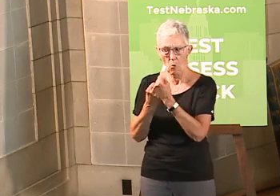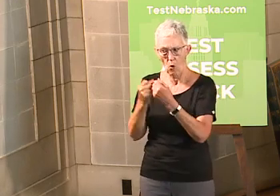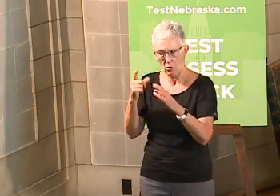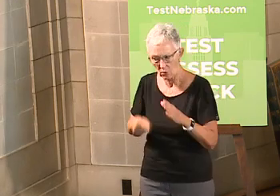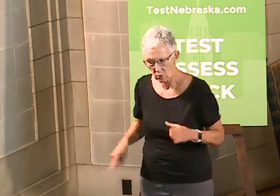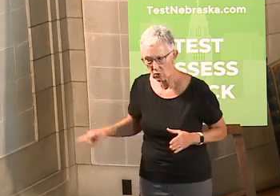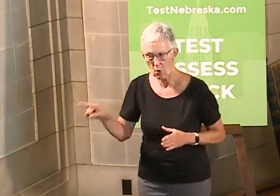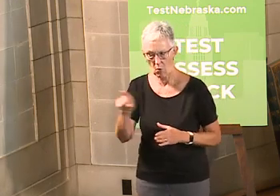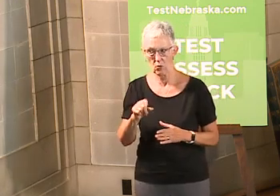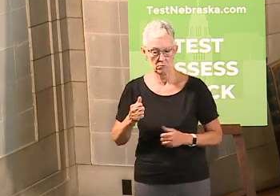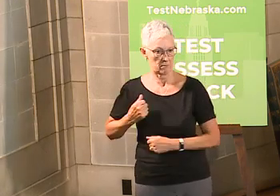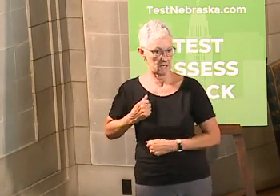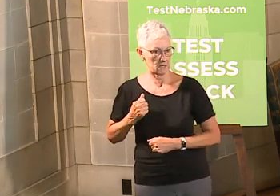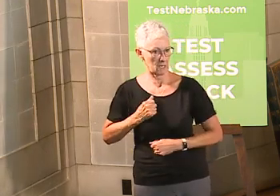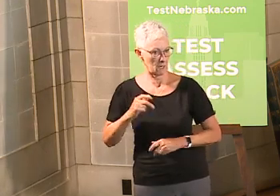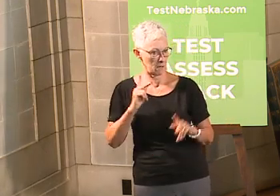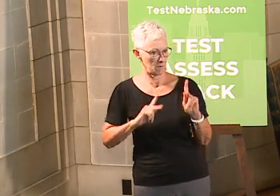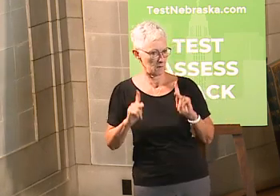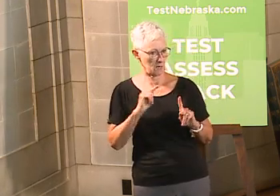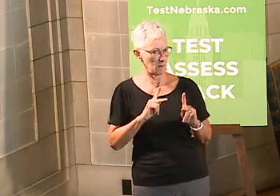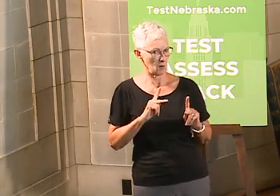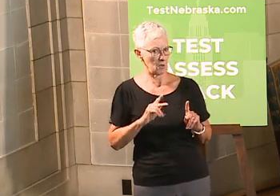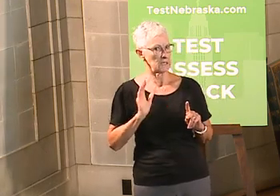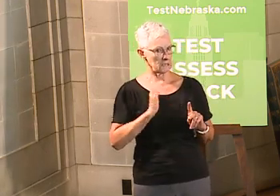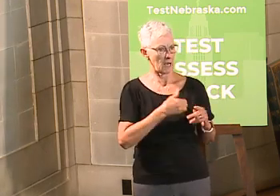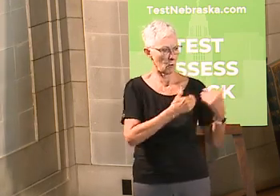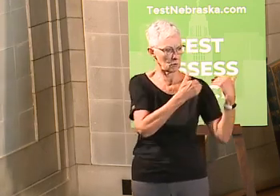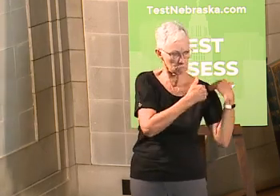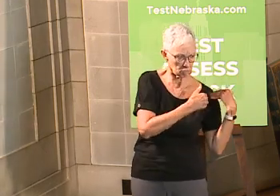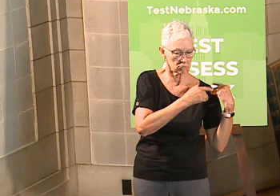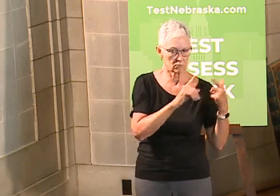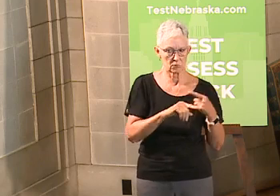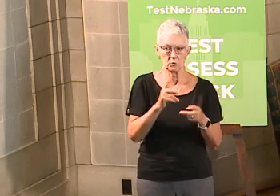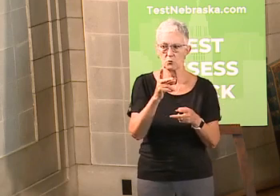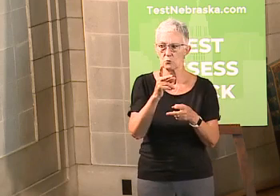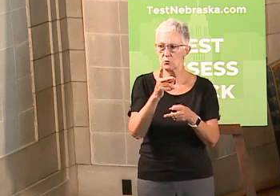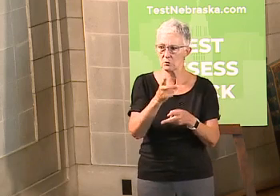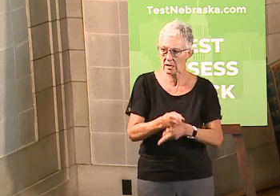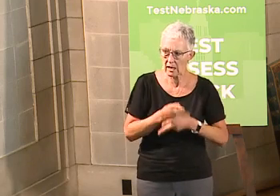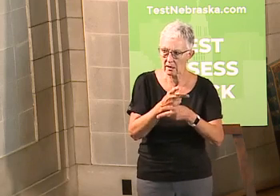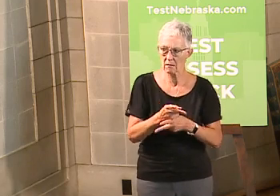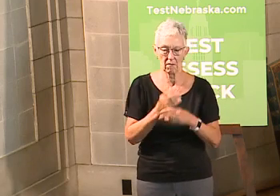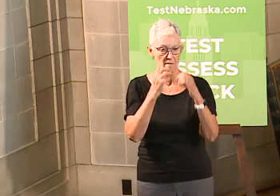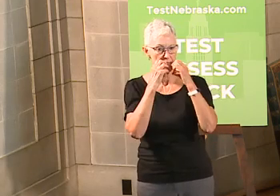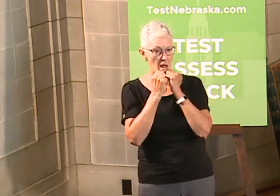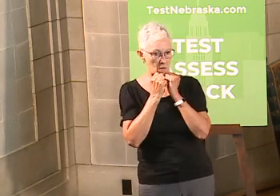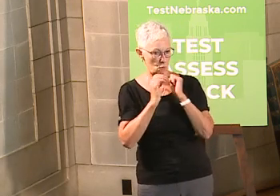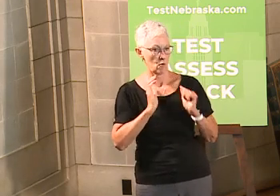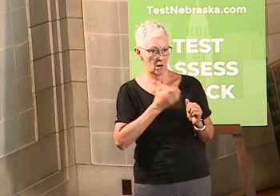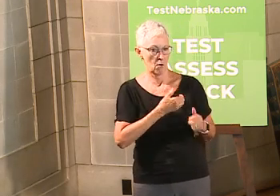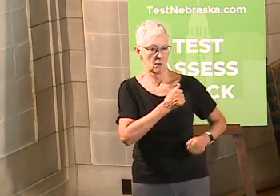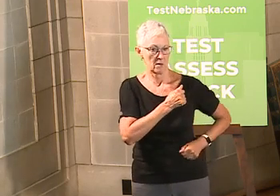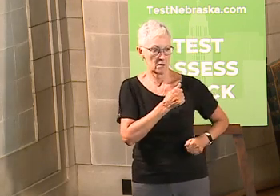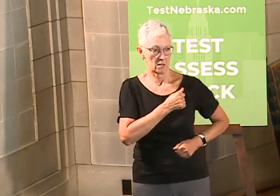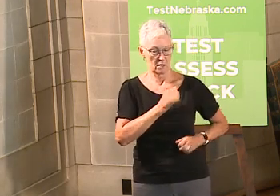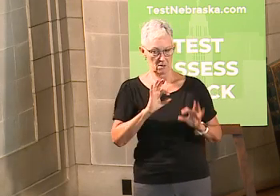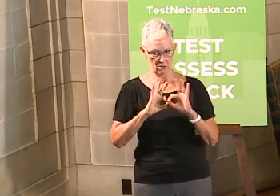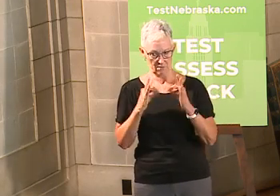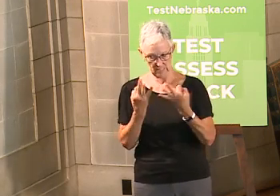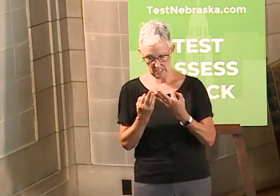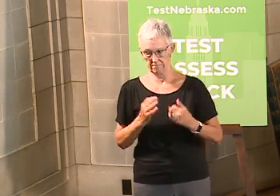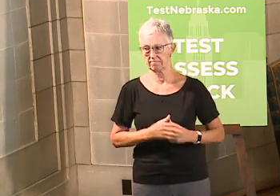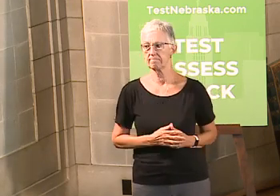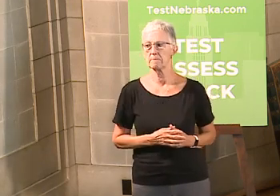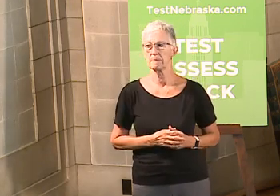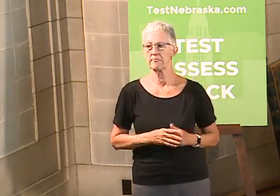all Nebraskans that care about our military and our families, that are military families. For example,